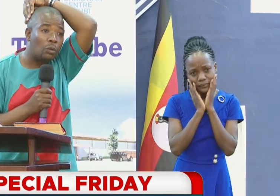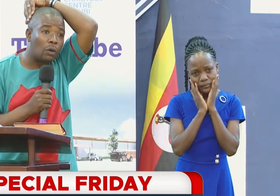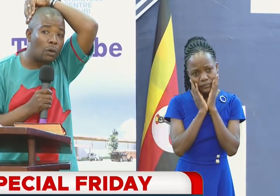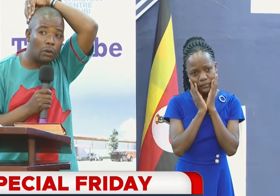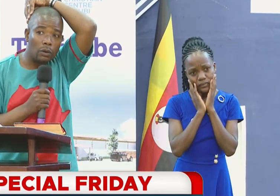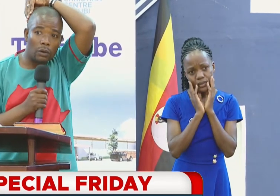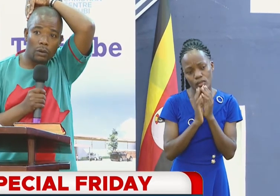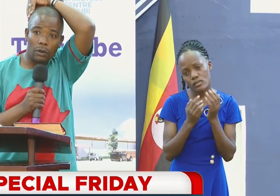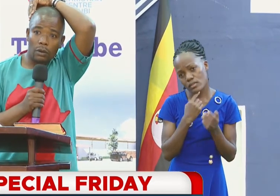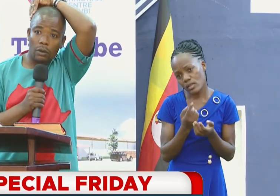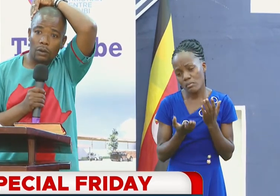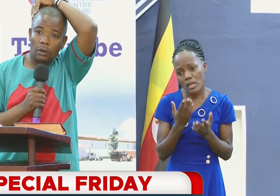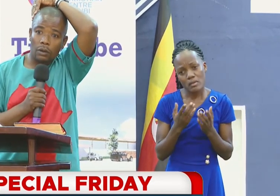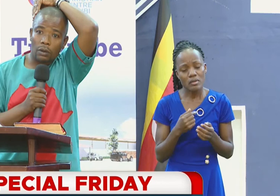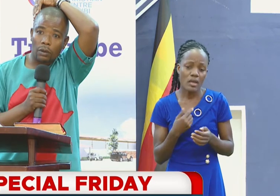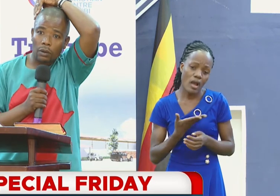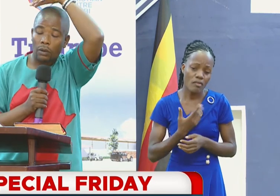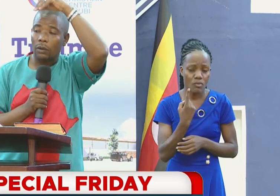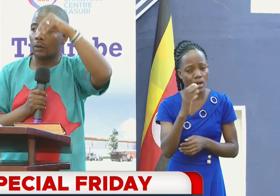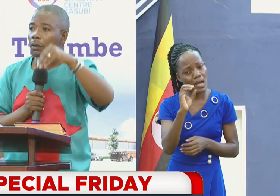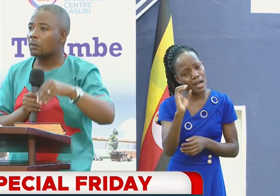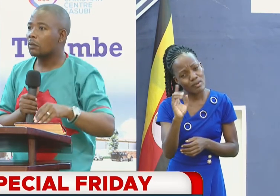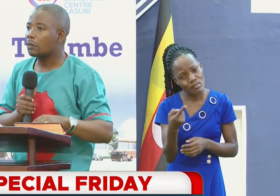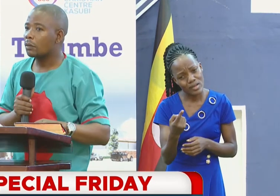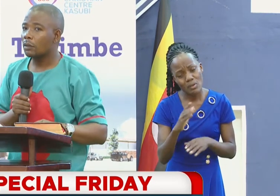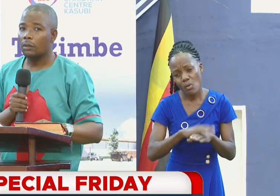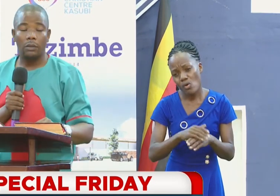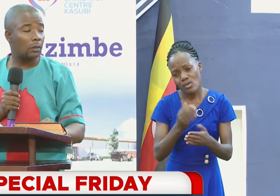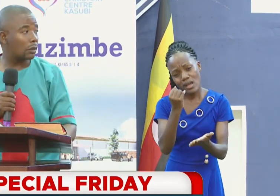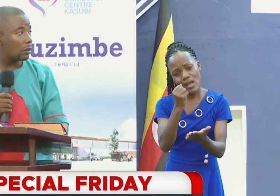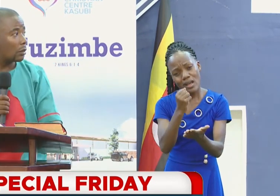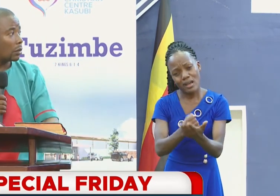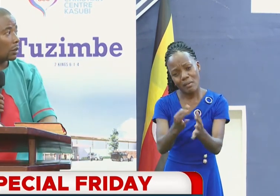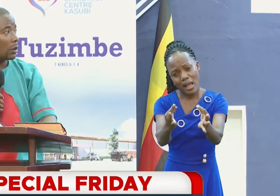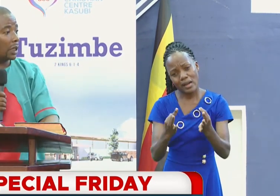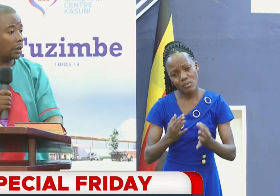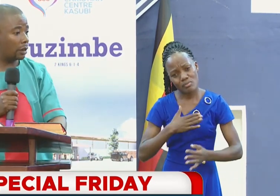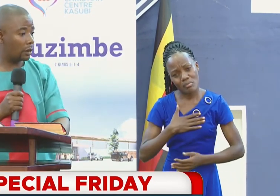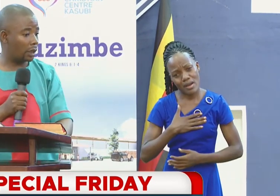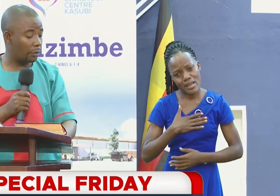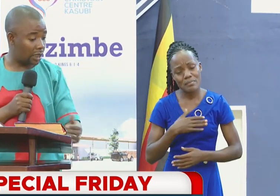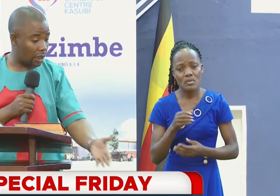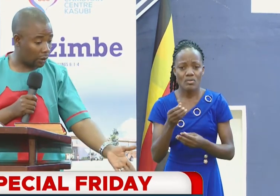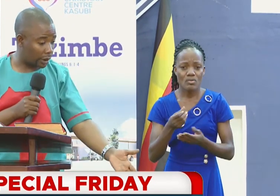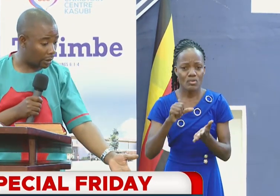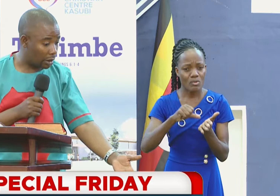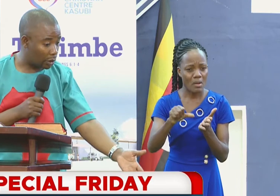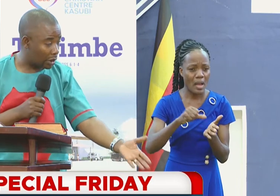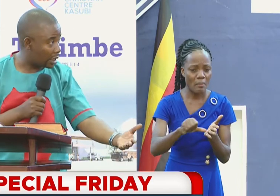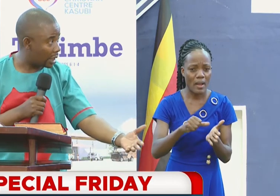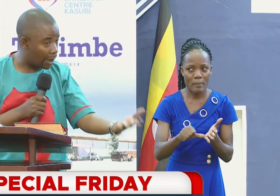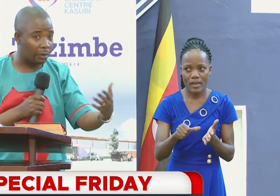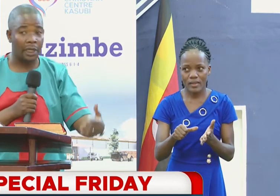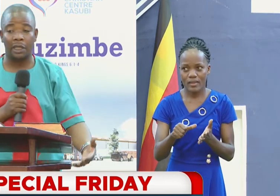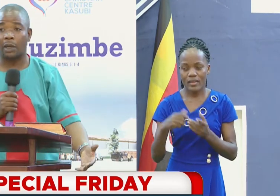neighbor and tell them that I have 100,000 on account, hey, buy me. Hey, back cloth. Buy me